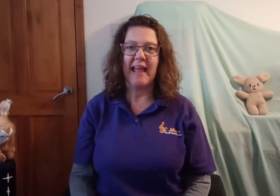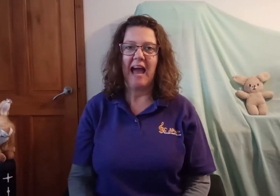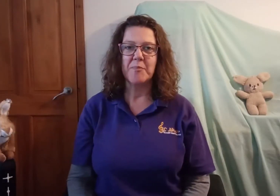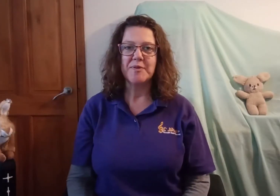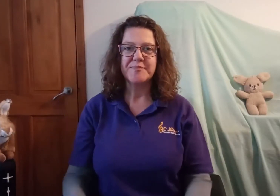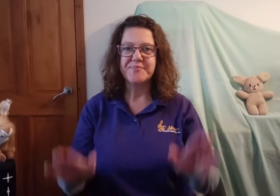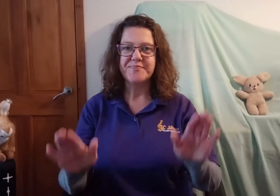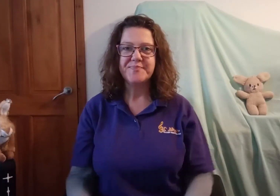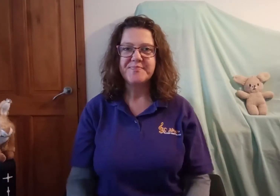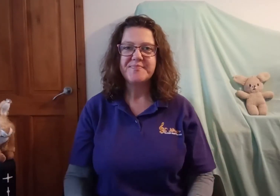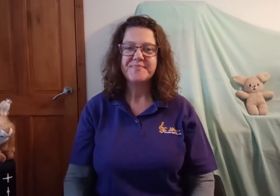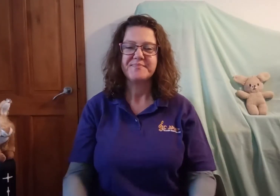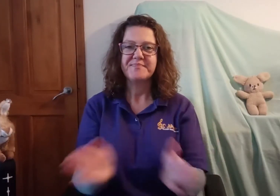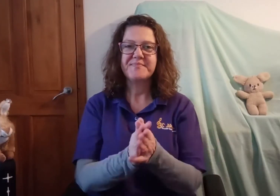gap.